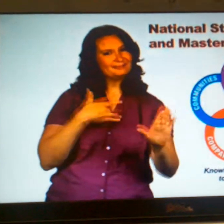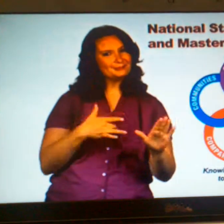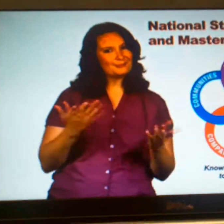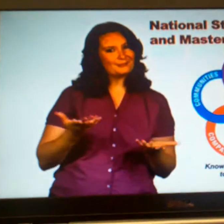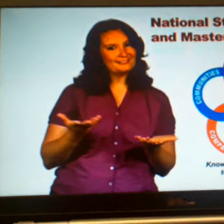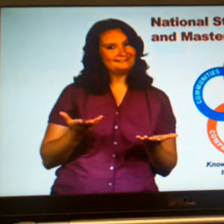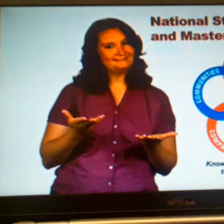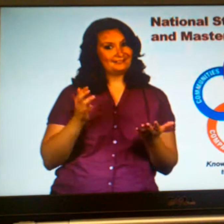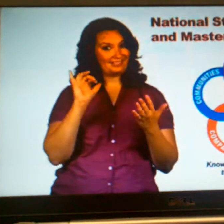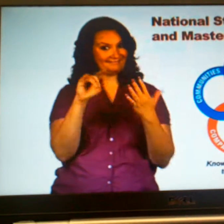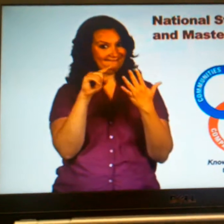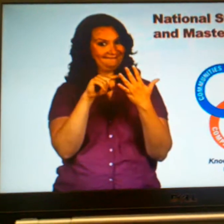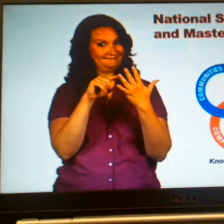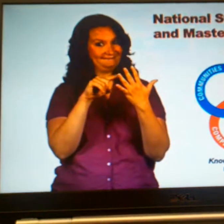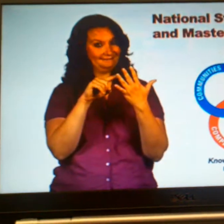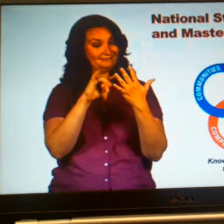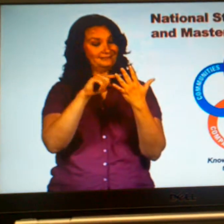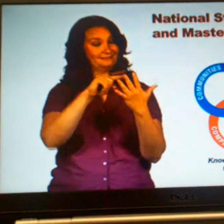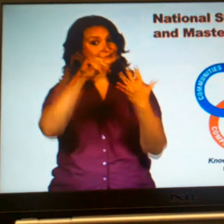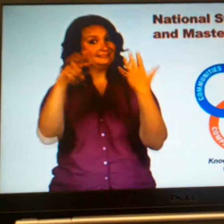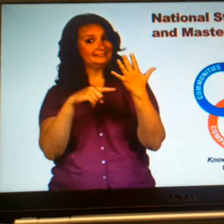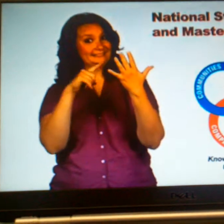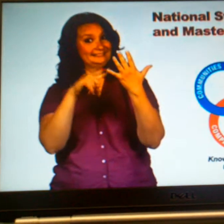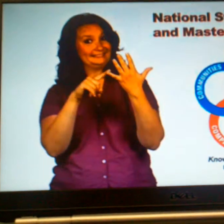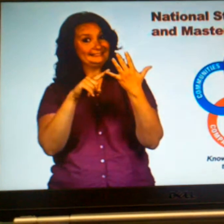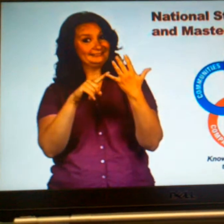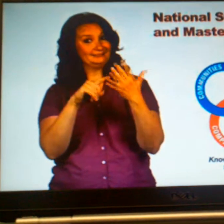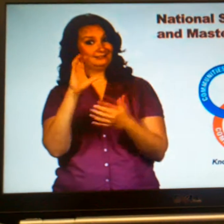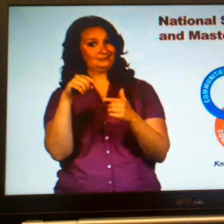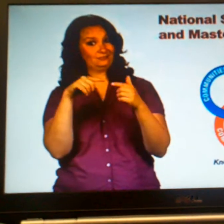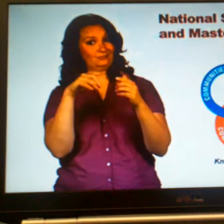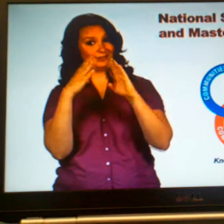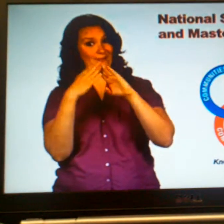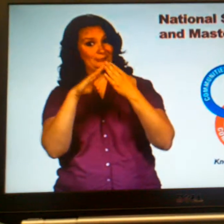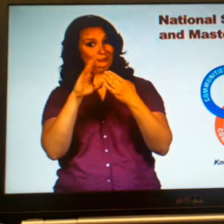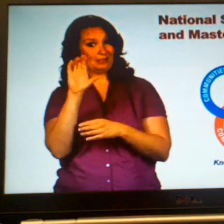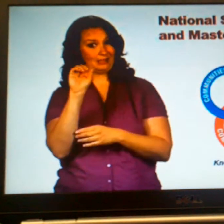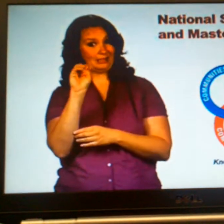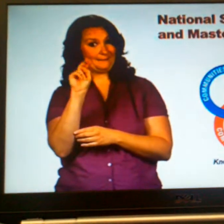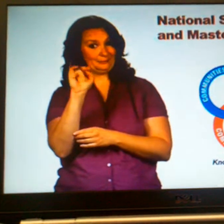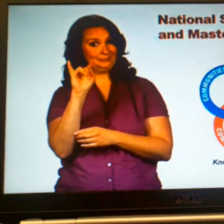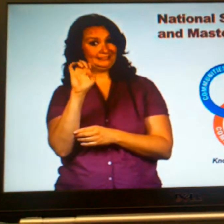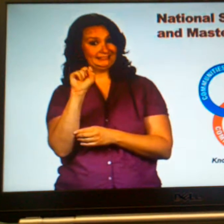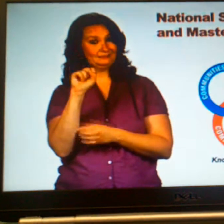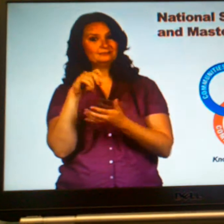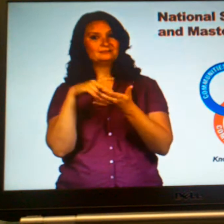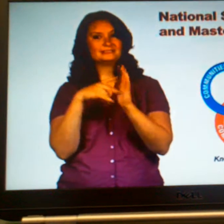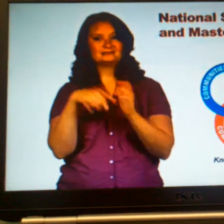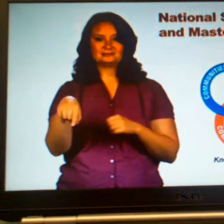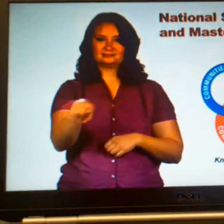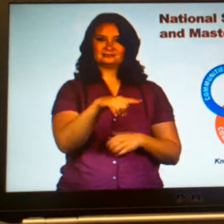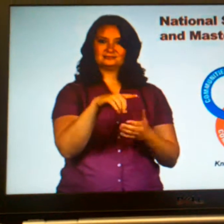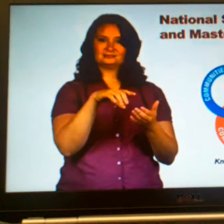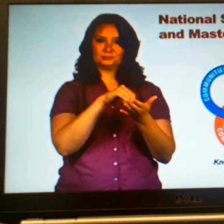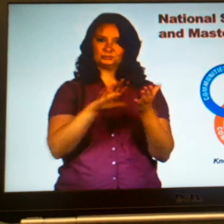It's comparing the cultures between the deaf culture and the hearing cultures. 5th, and lastly, communities. It